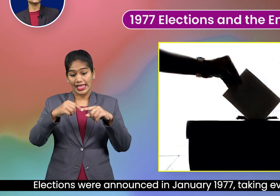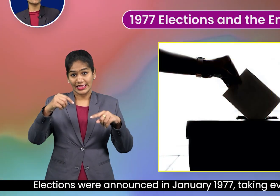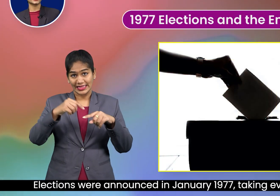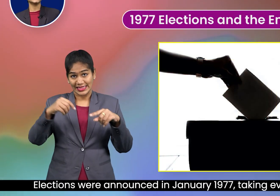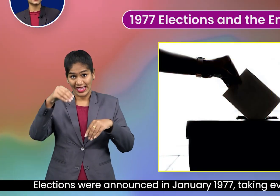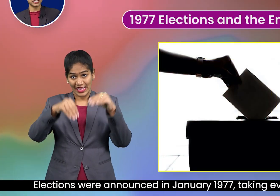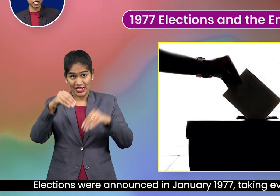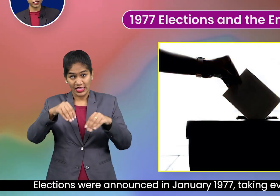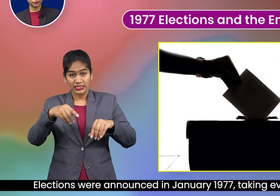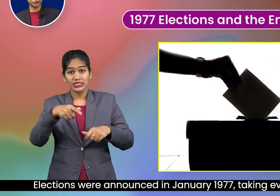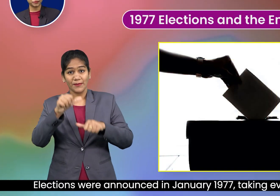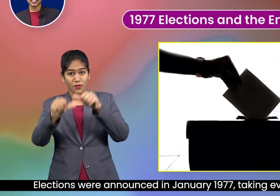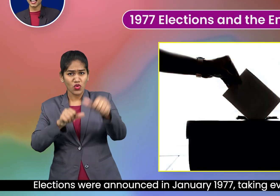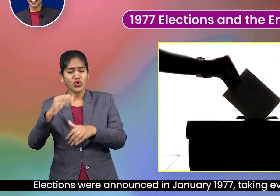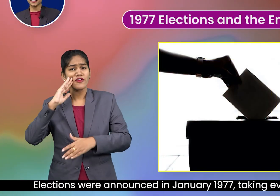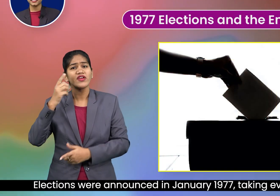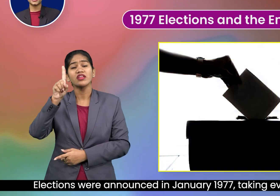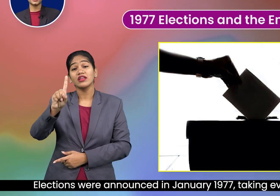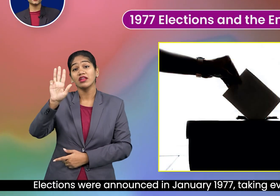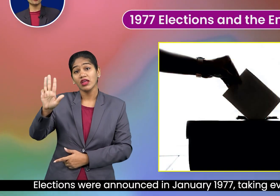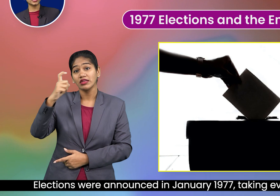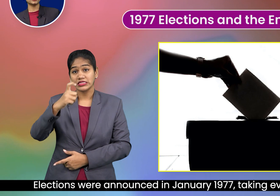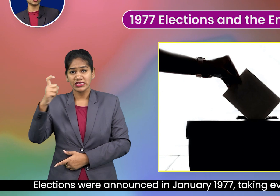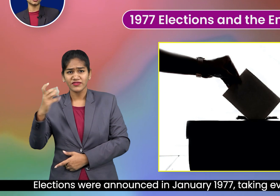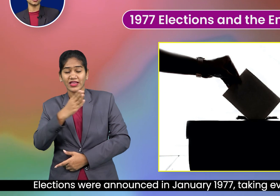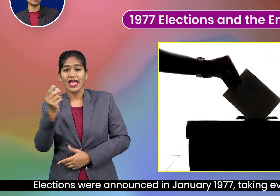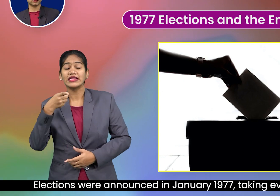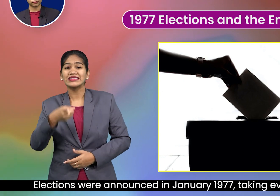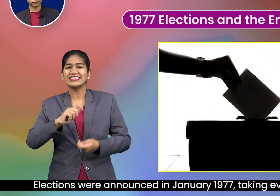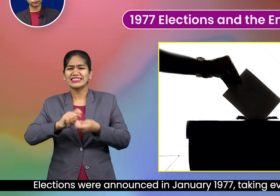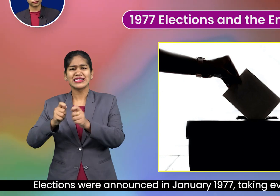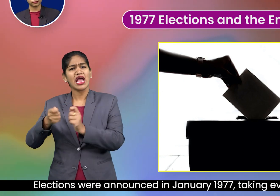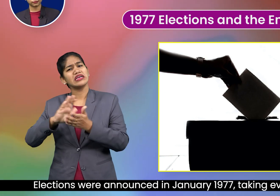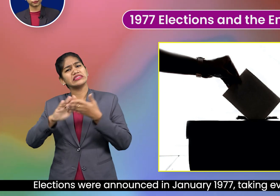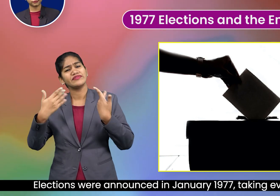The election of 1977 and the end of emergency.